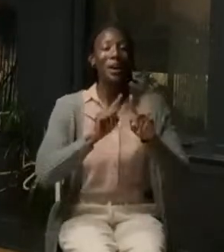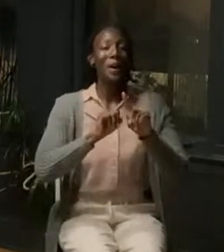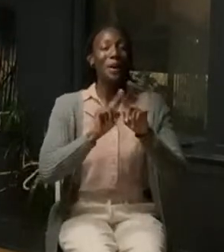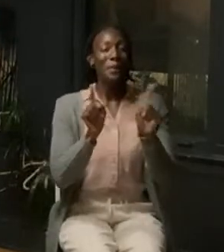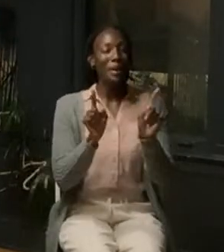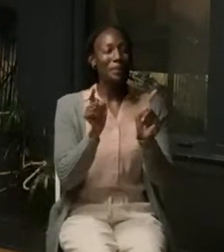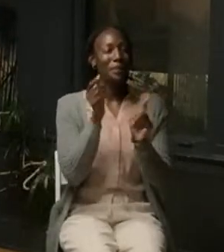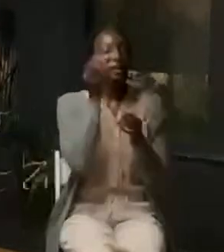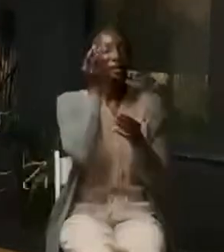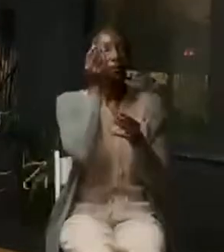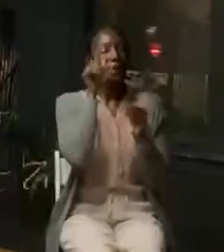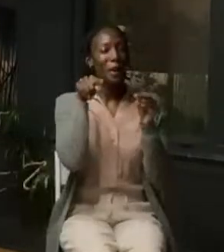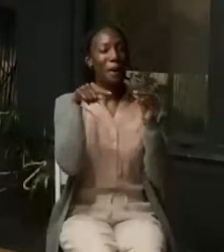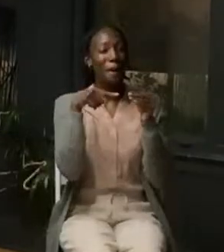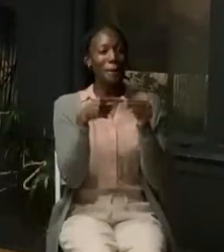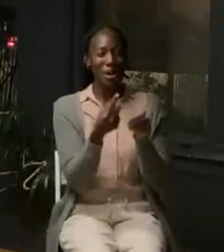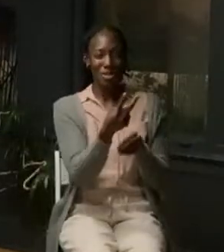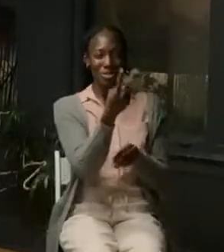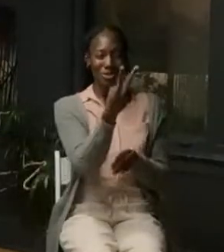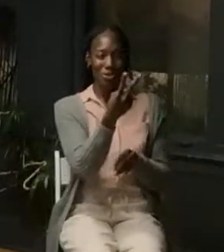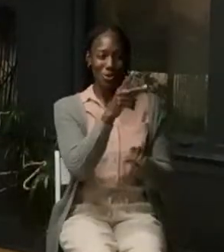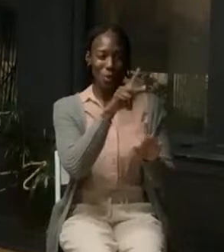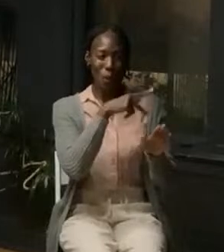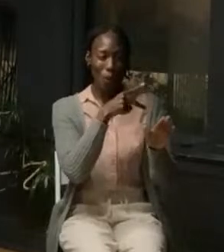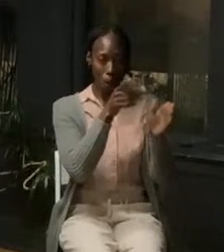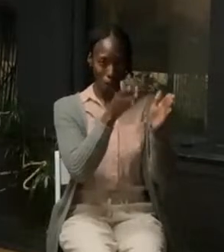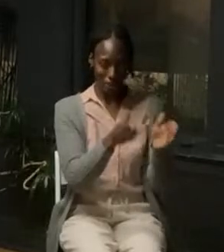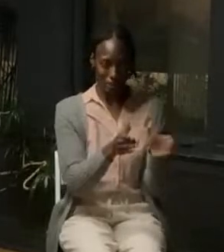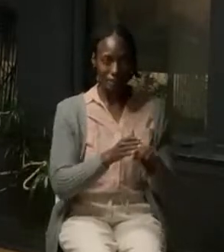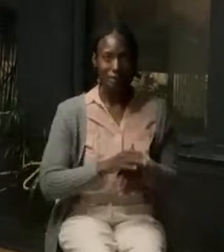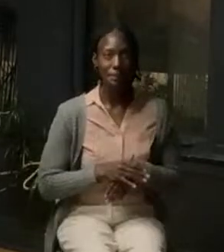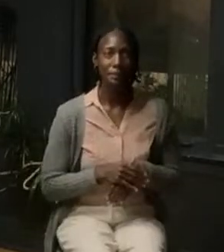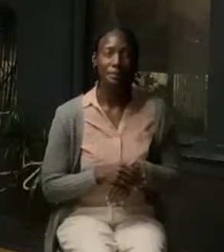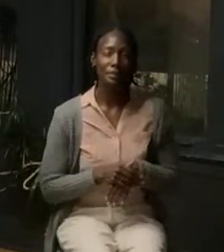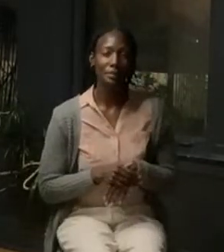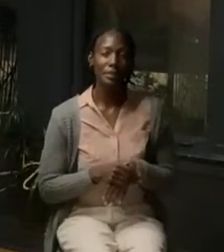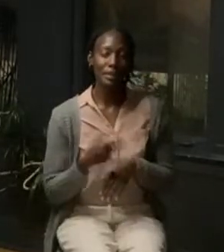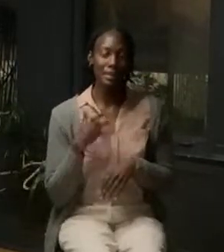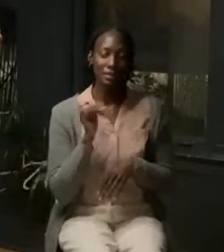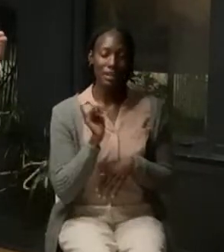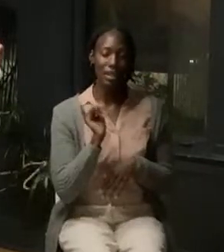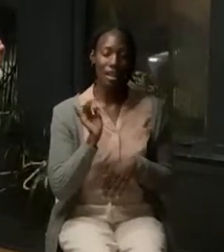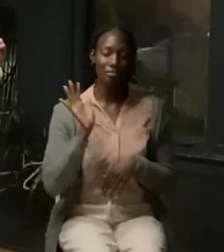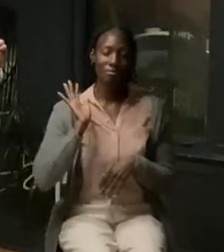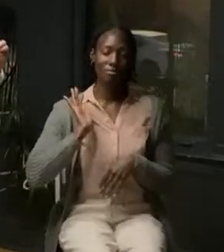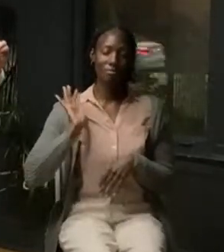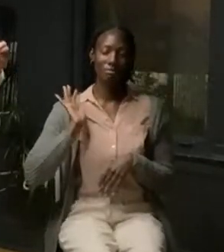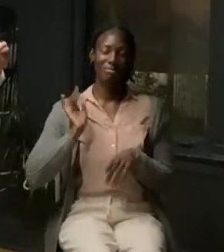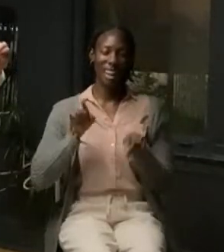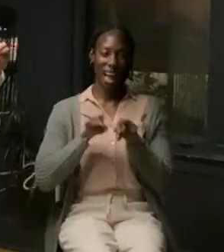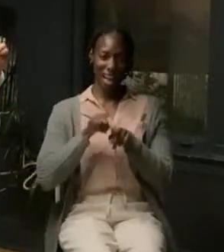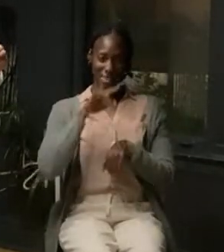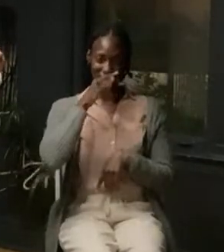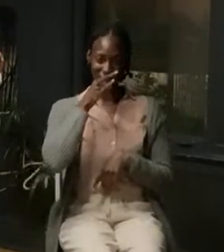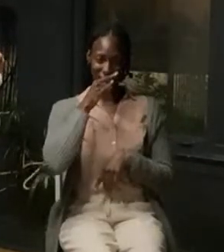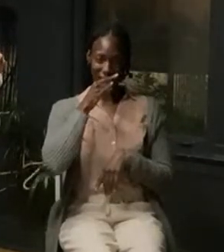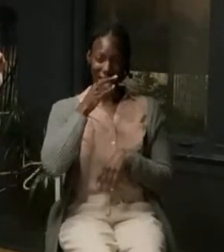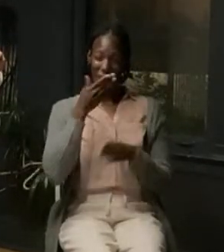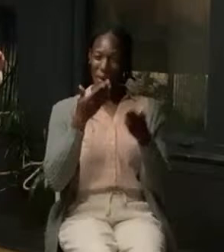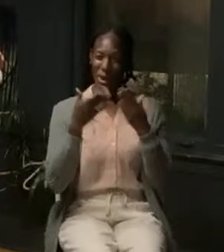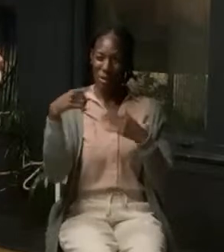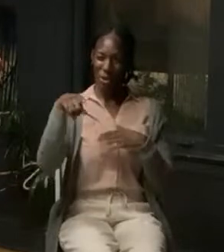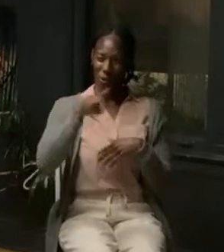thinking about these 2 poets in particular, is that I feel like as a kid, and maybe this happened to you all as well, I was sort